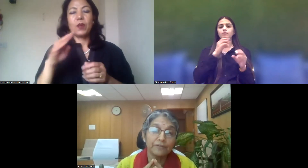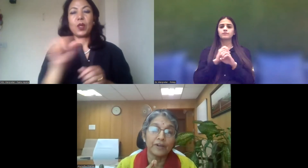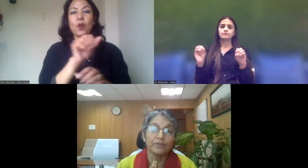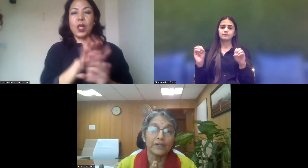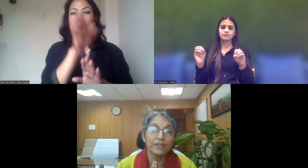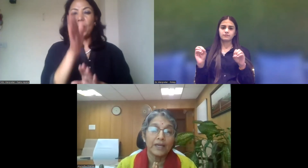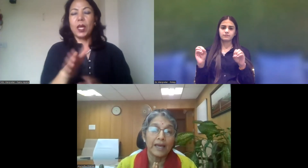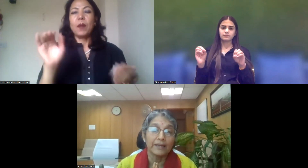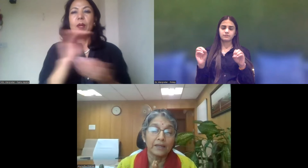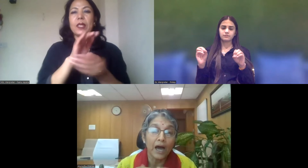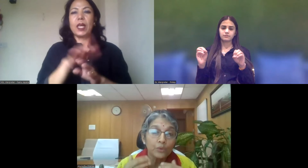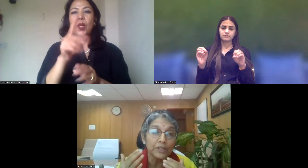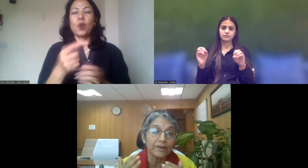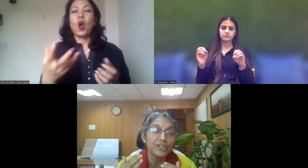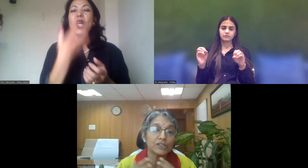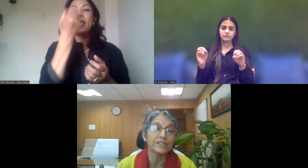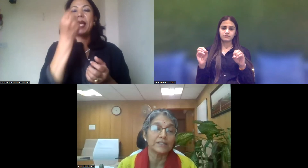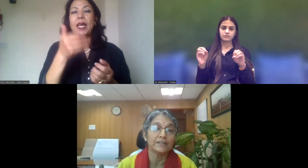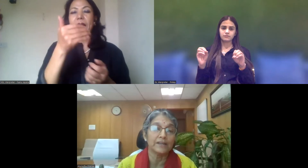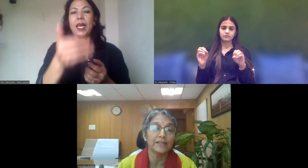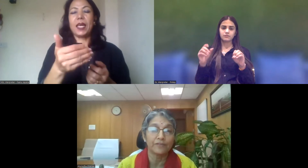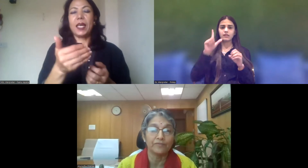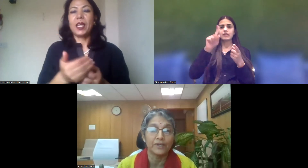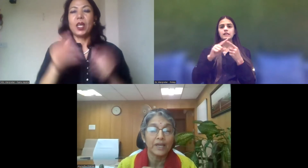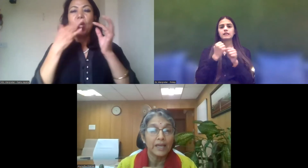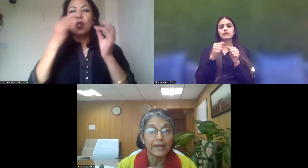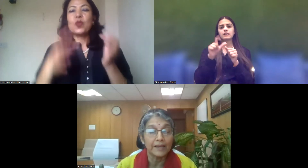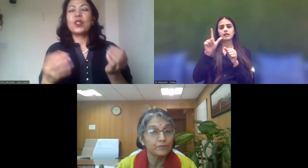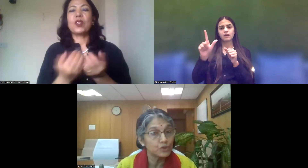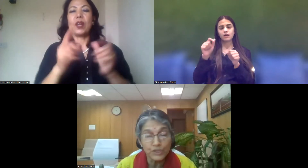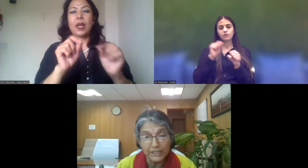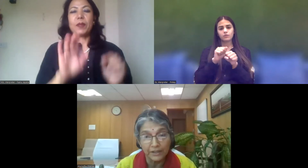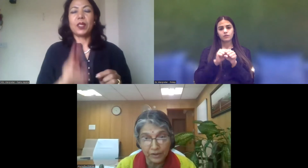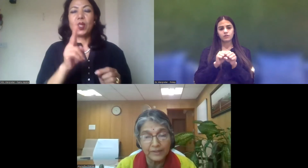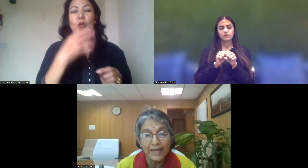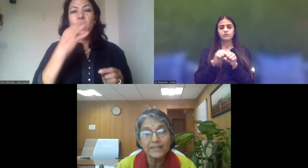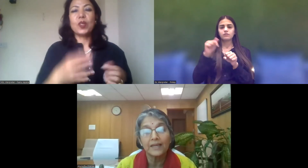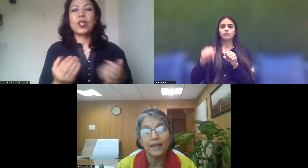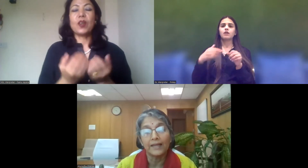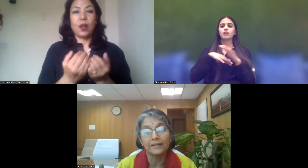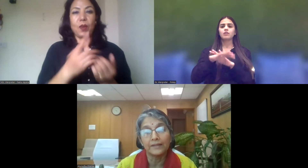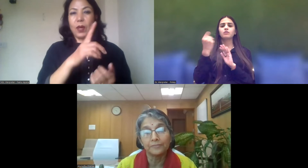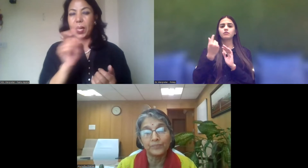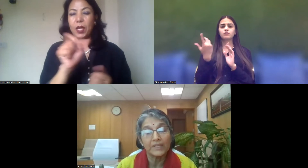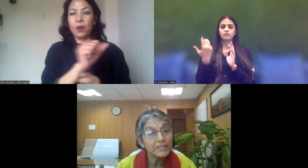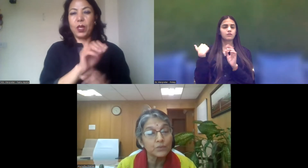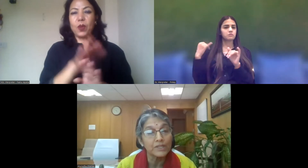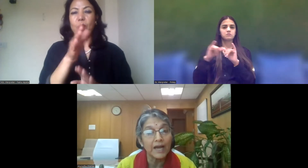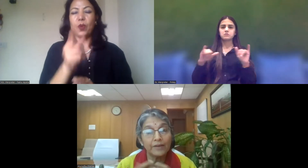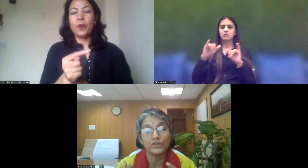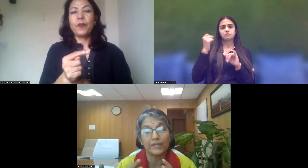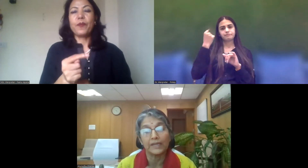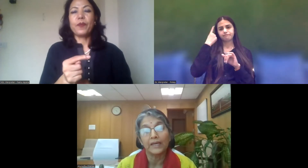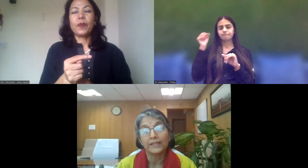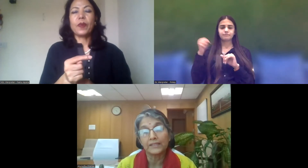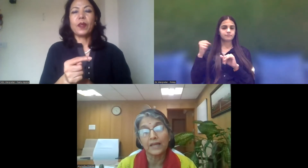legal framework and how the correction is needed in the legal framework, and I totally agree with that. And this is what I